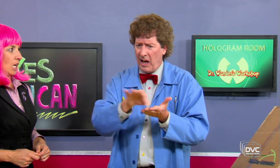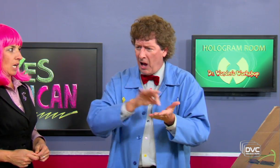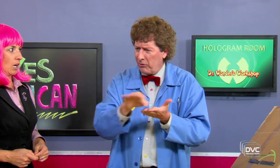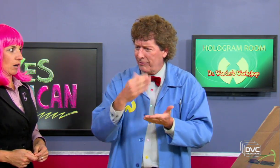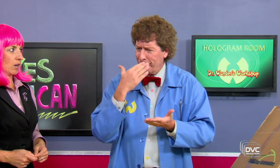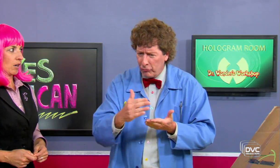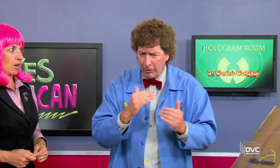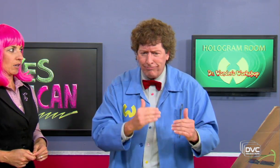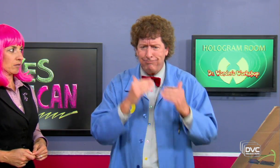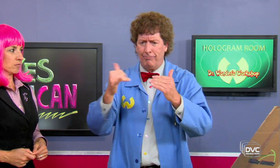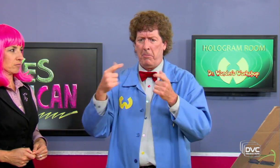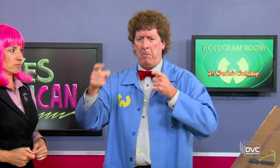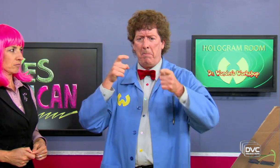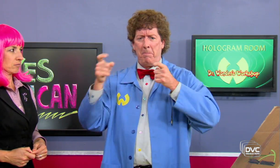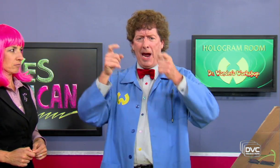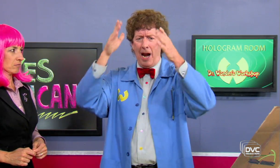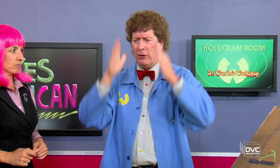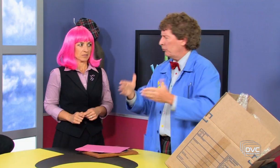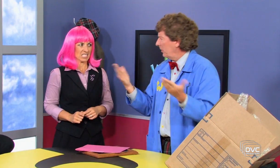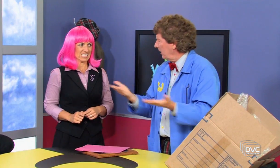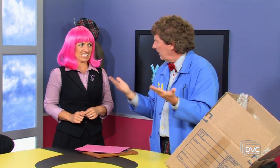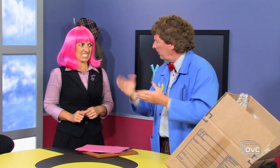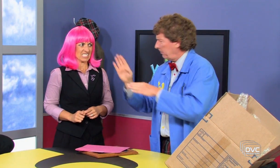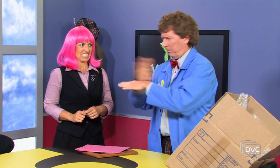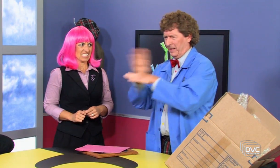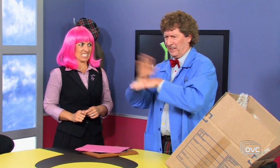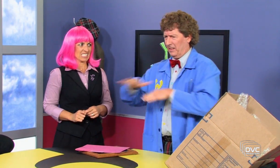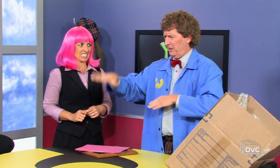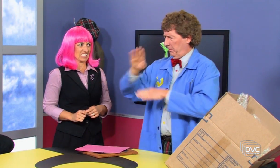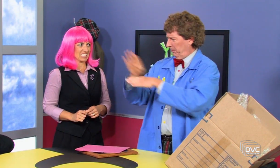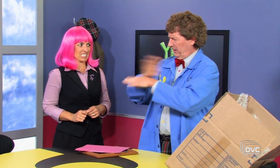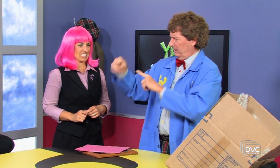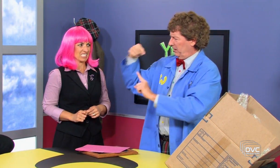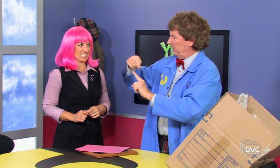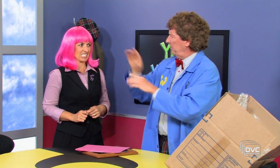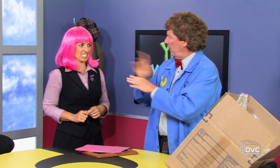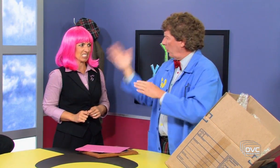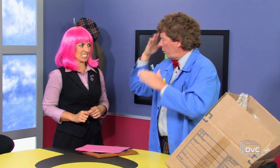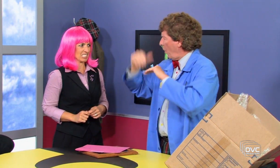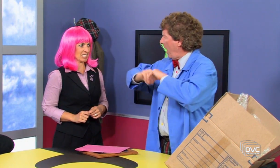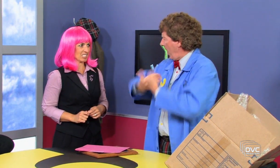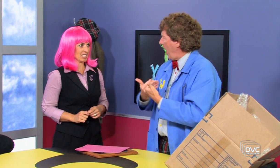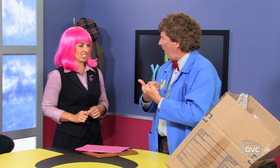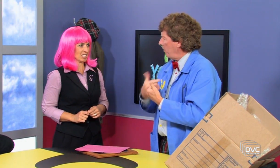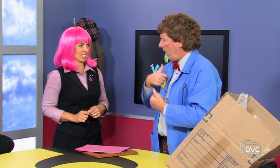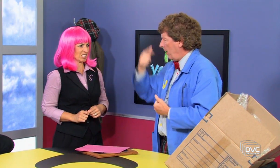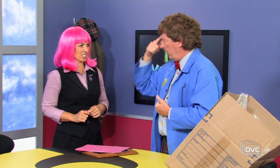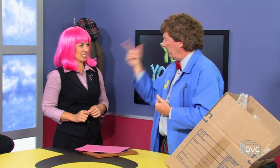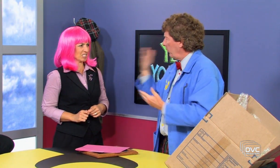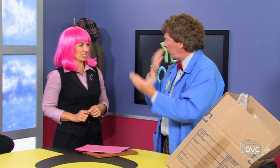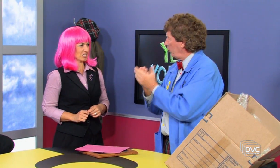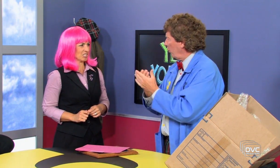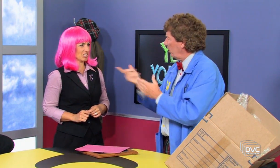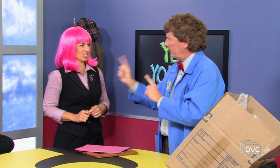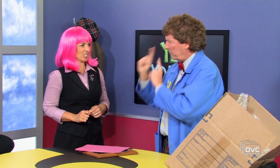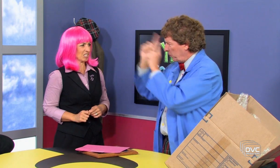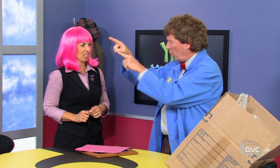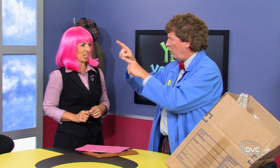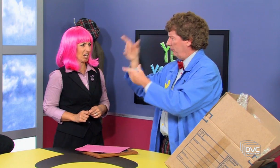experience in accounting and then progressing up to office manager, you know how the business runs. I think it would be good for you to go and to